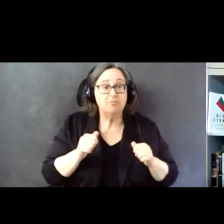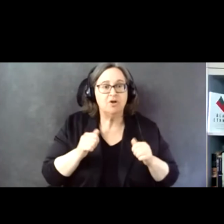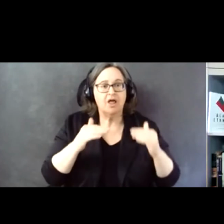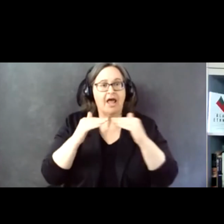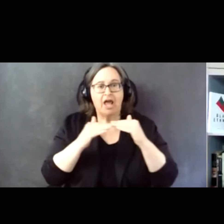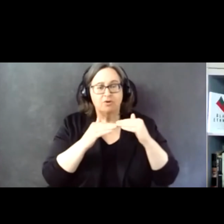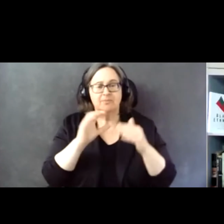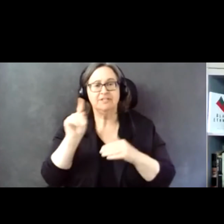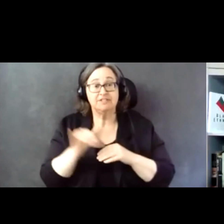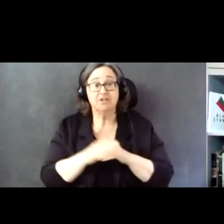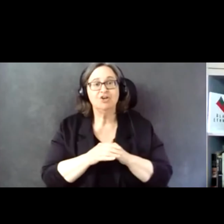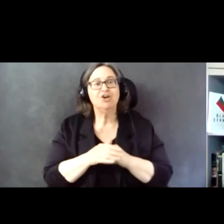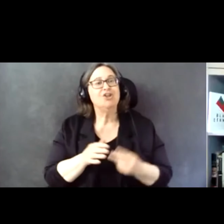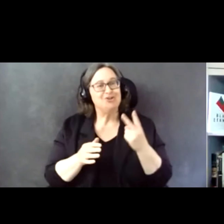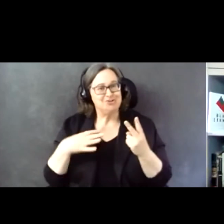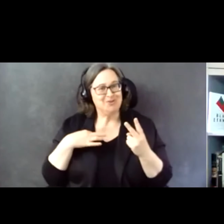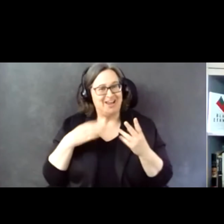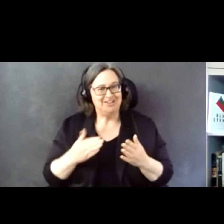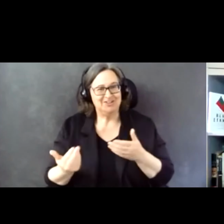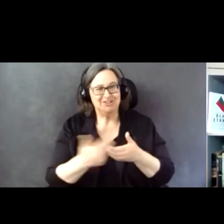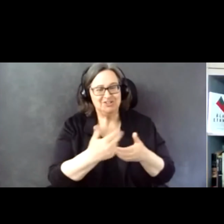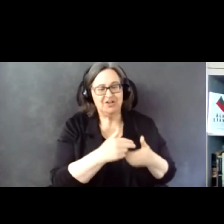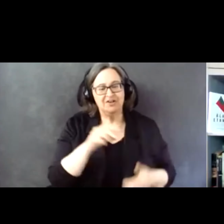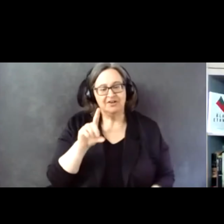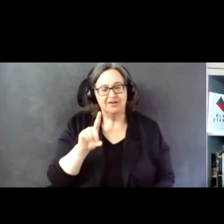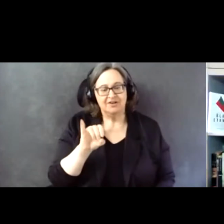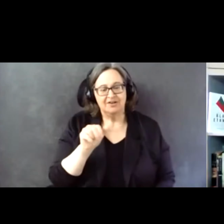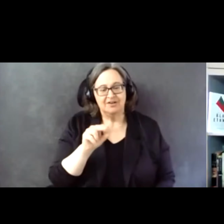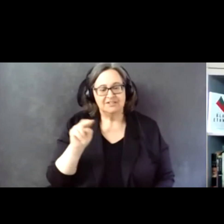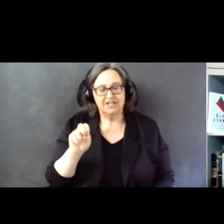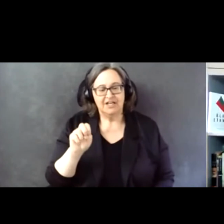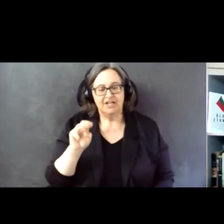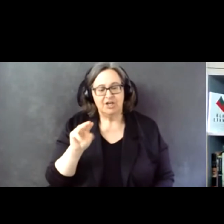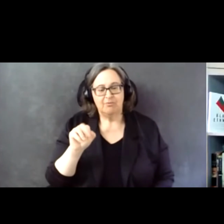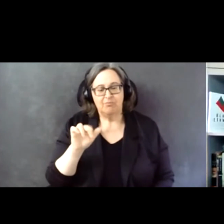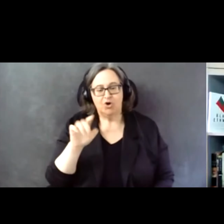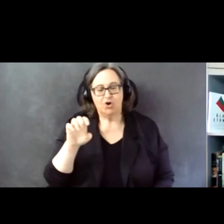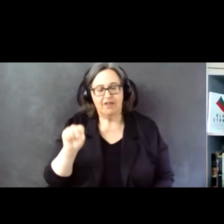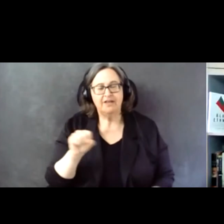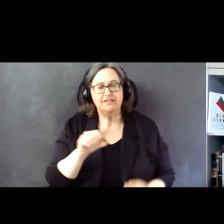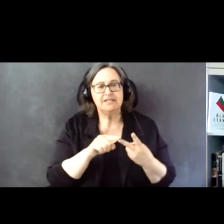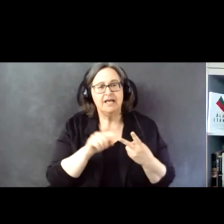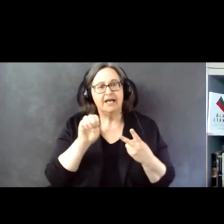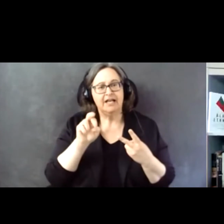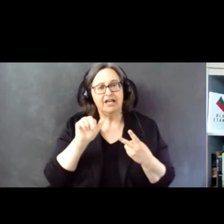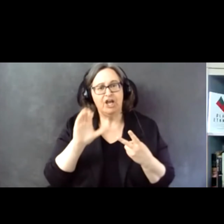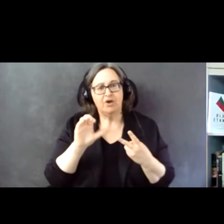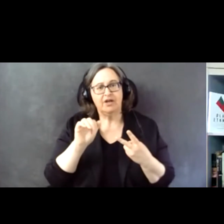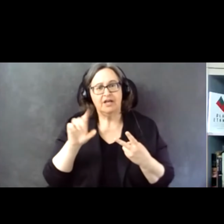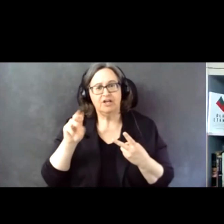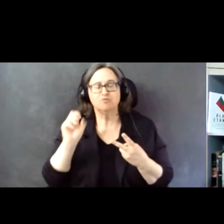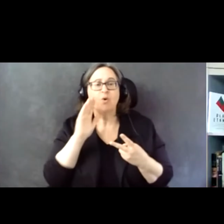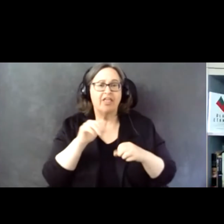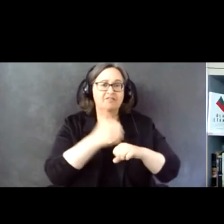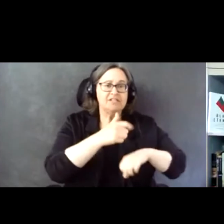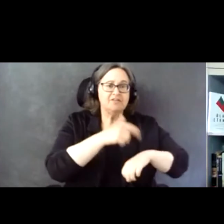candidates who are joining us today are two candidates diane morales and eric adams we'll have a set time for each question for each candidate and then